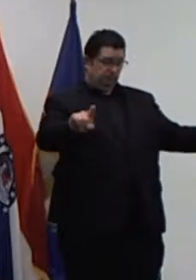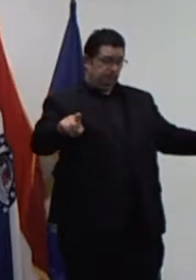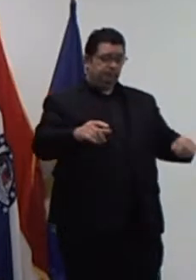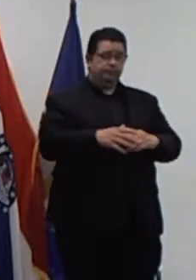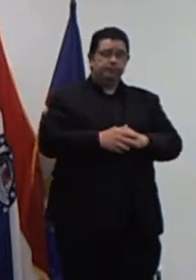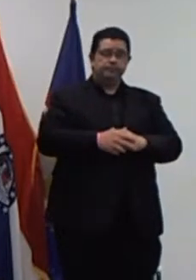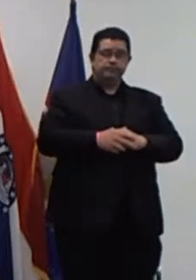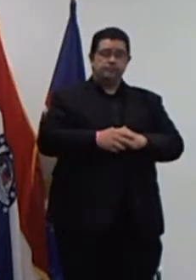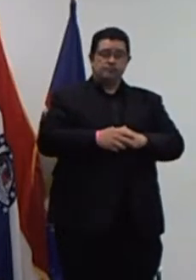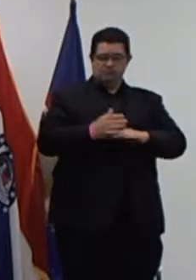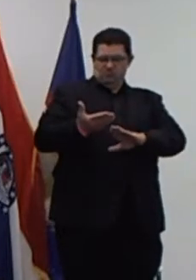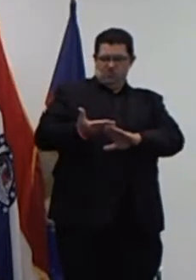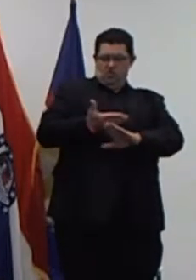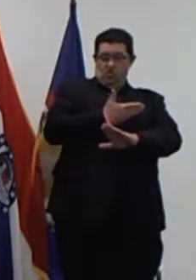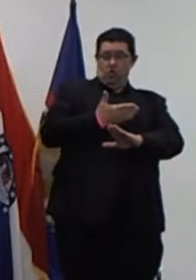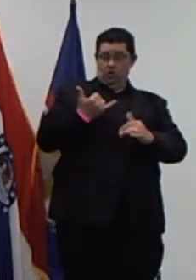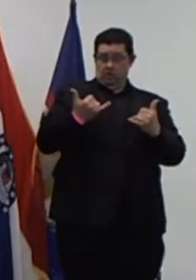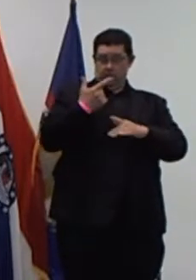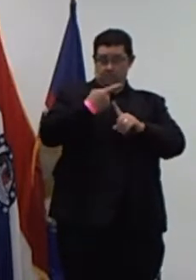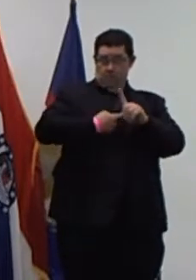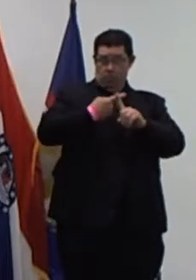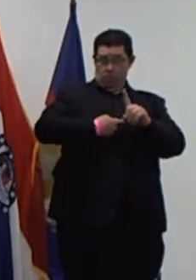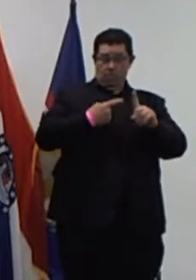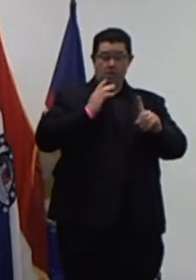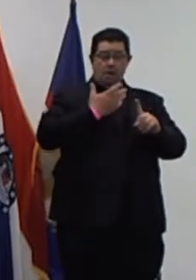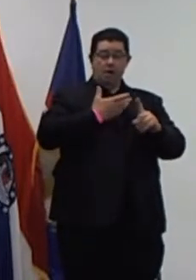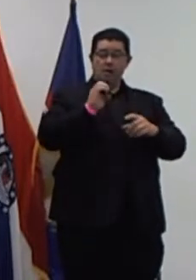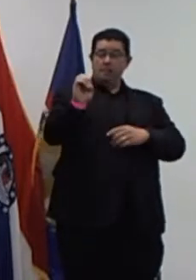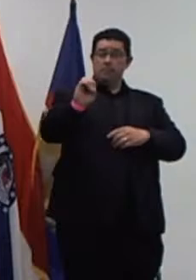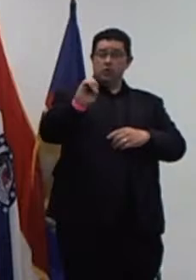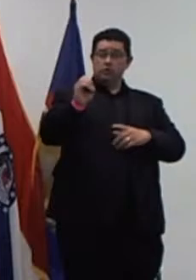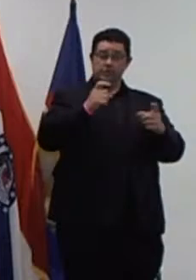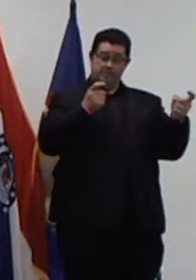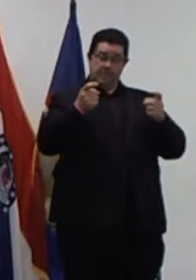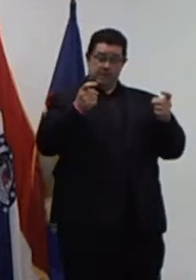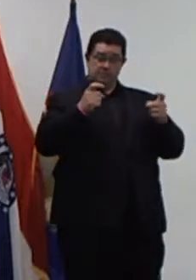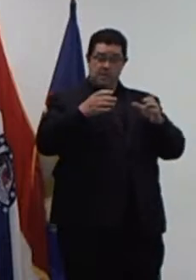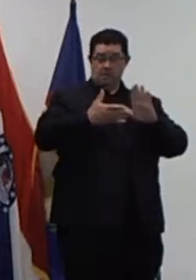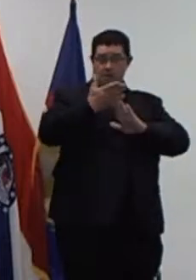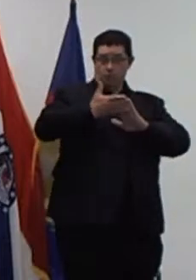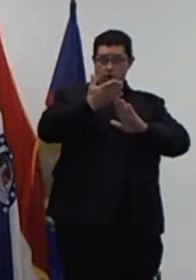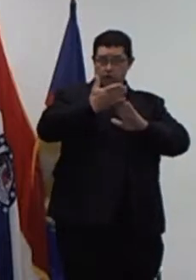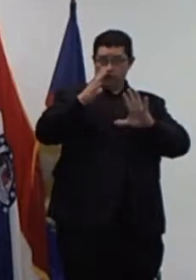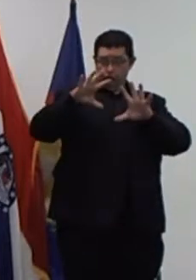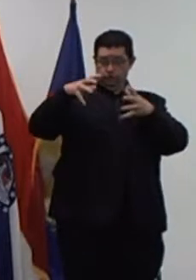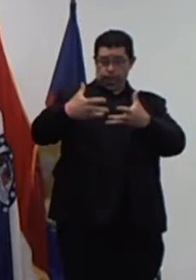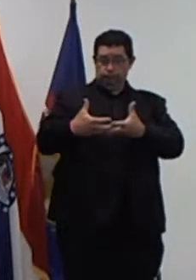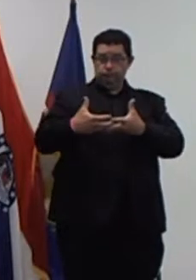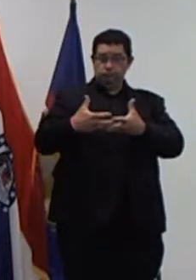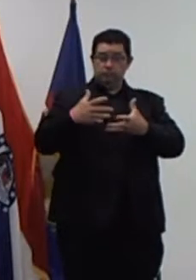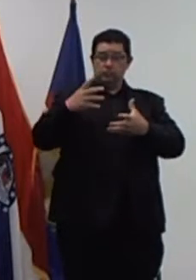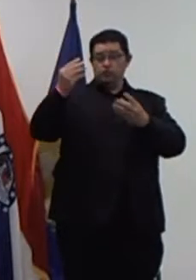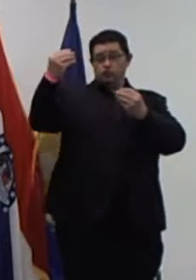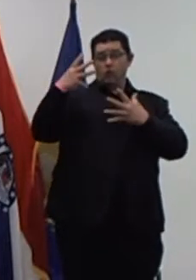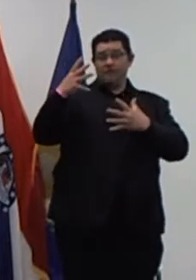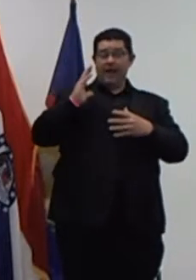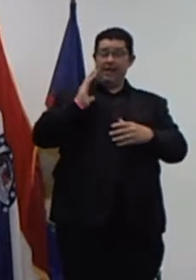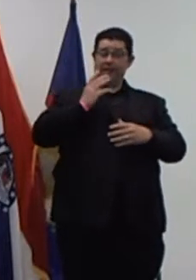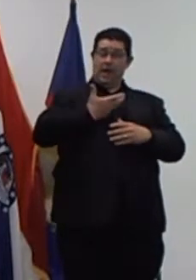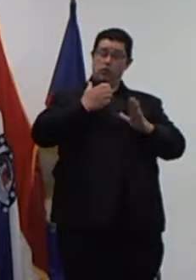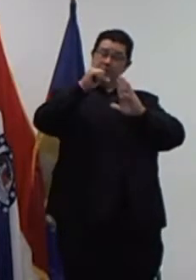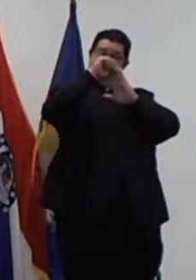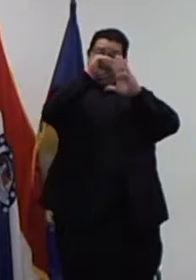Earlier this month, our emergency management operation was notified that the State Emergency Management